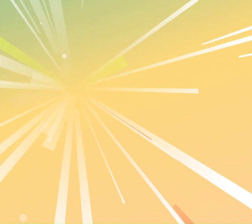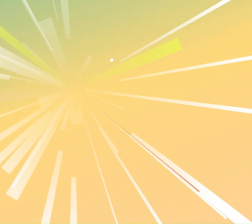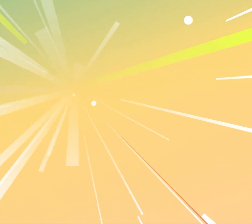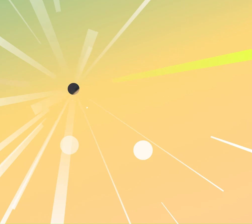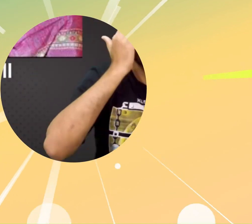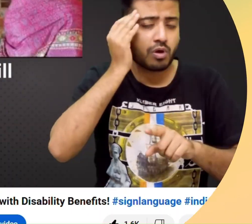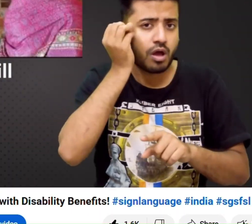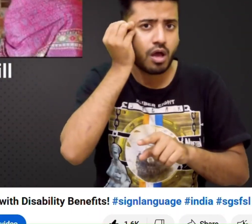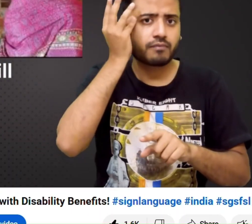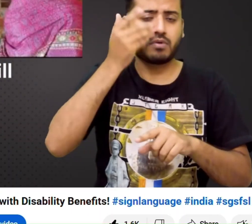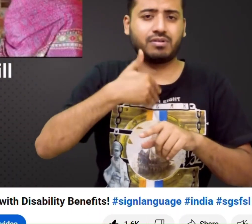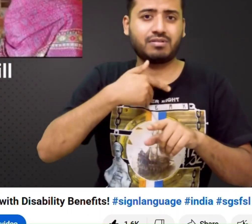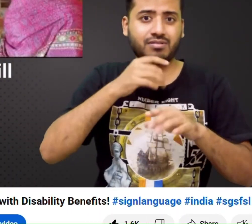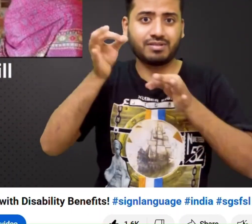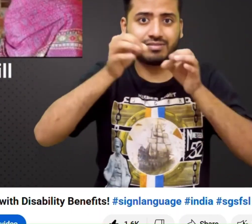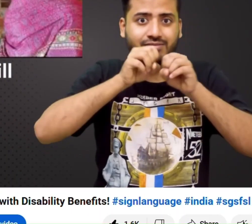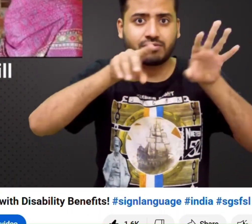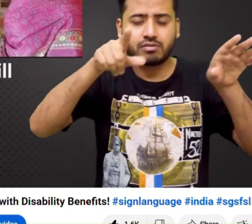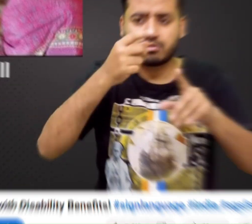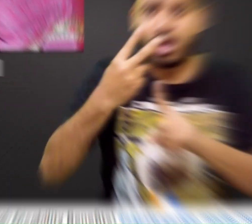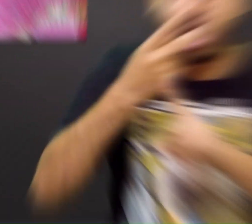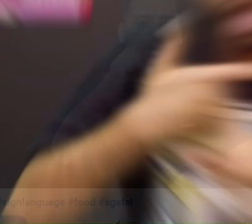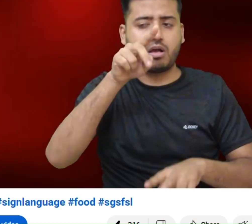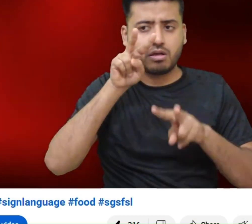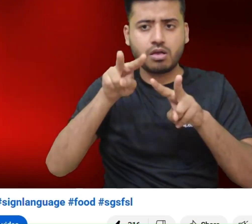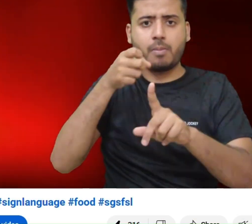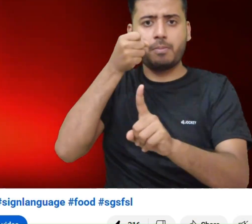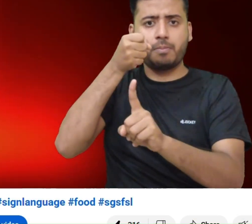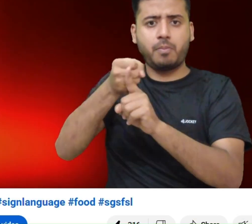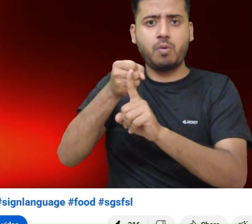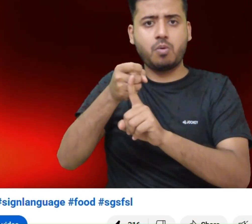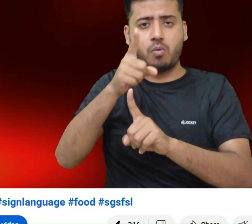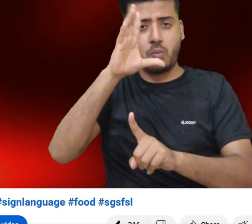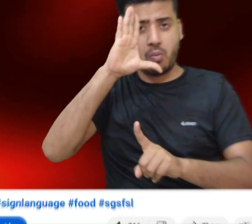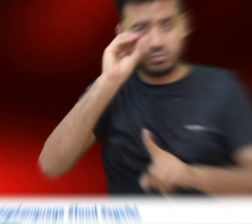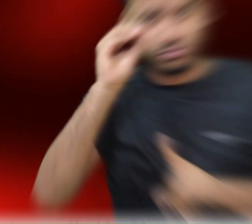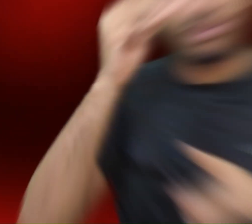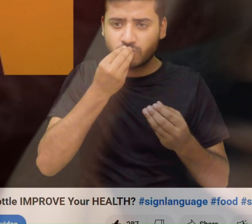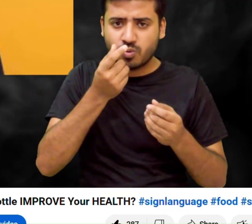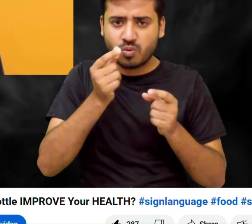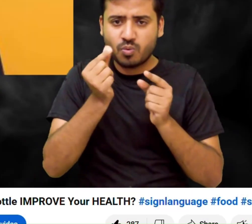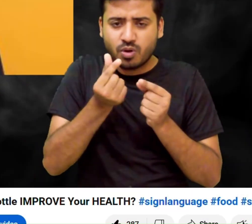aims to provide free metered electricity connections to poor, weakened immune function, and increase